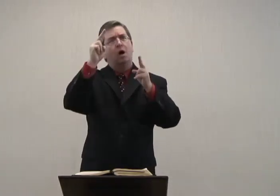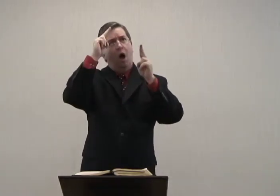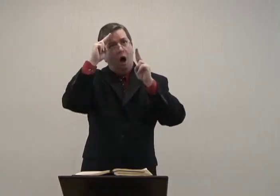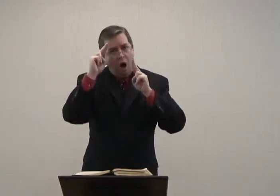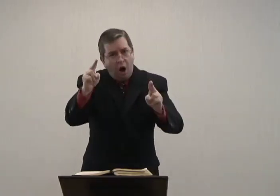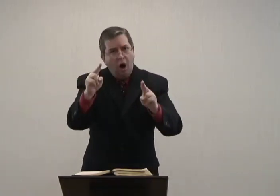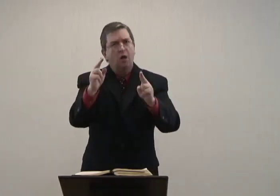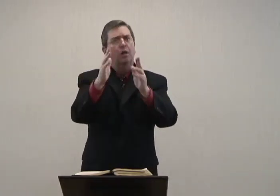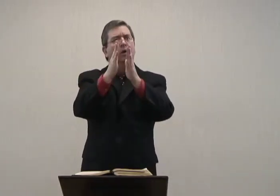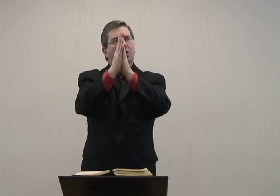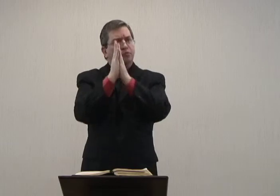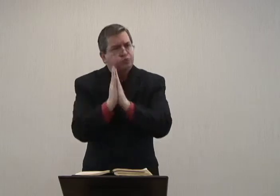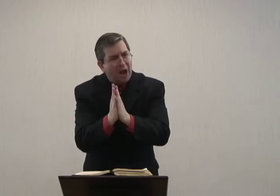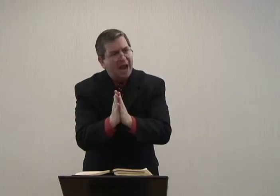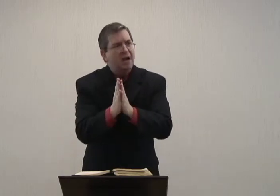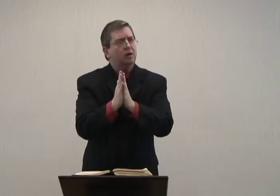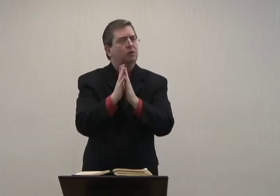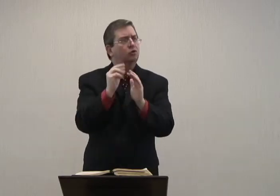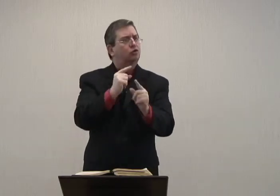holy. Pray